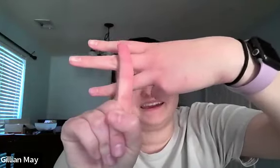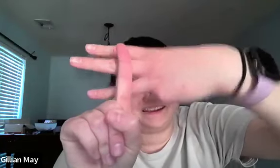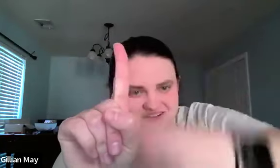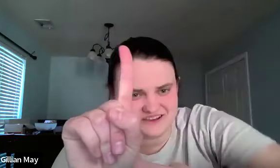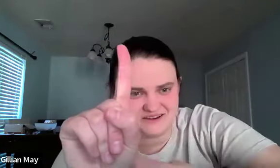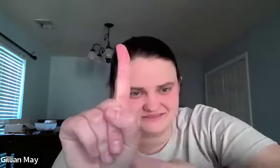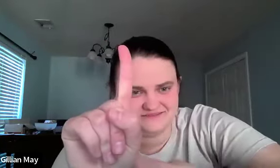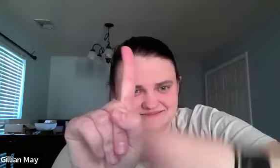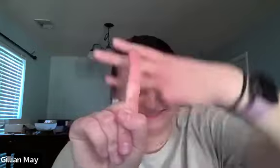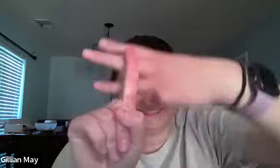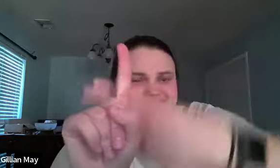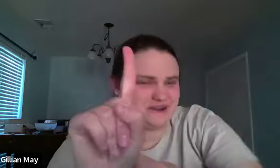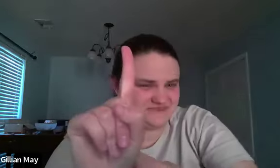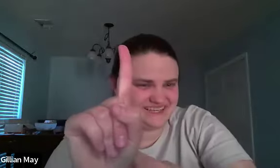There you go. Perfect.